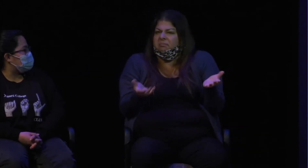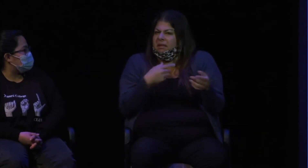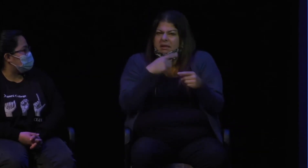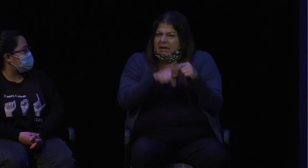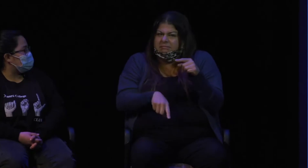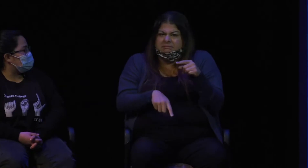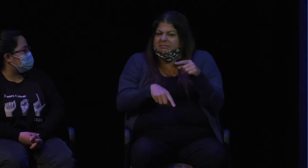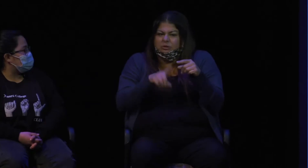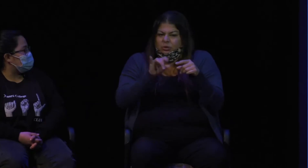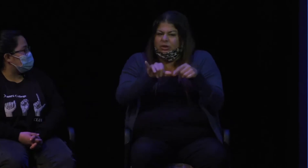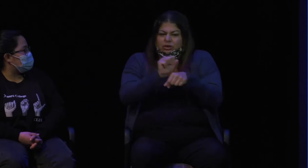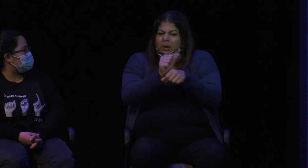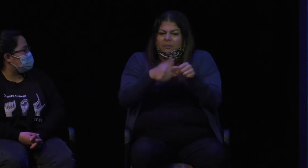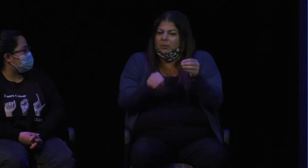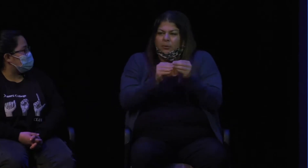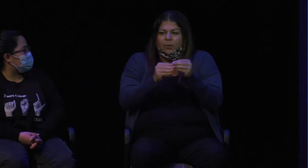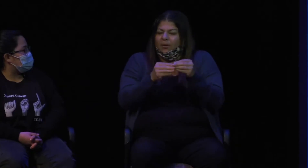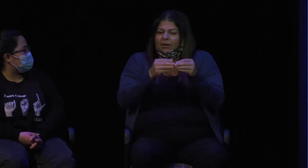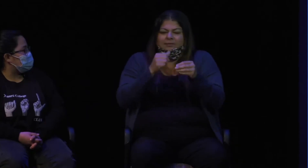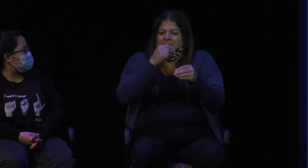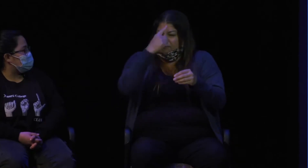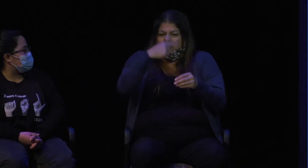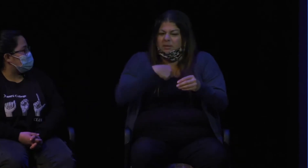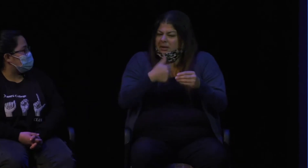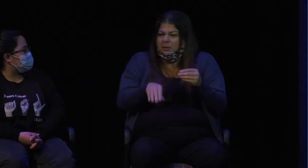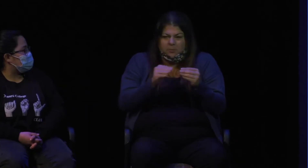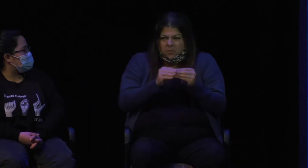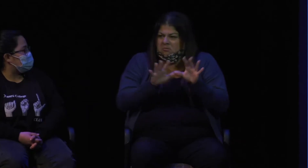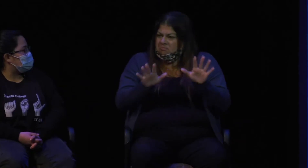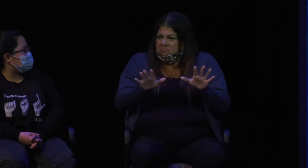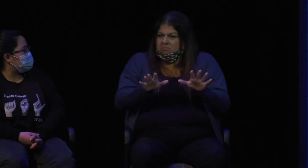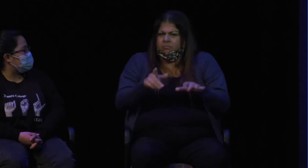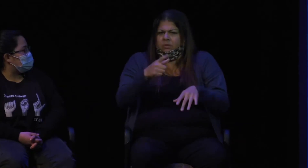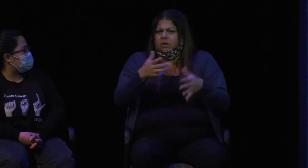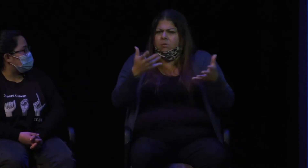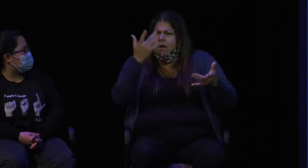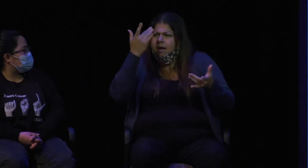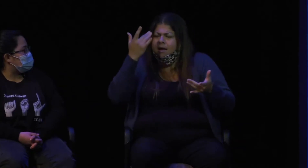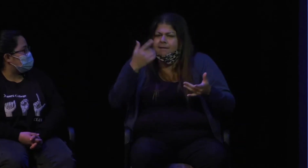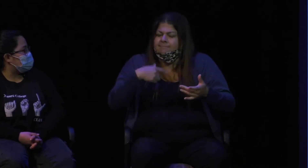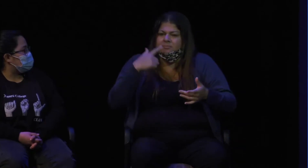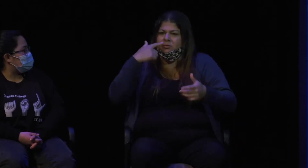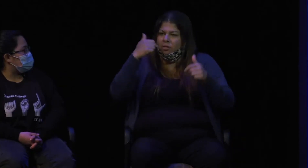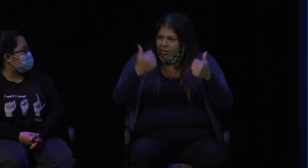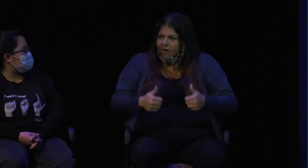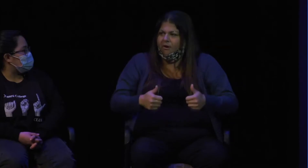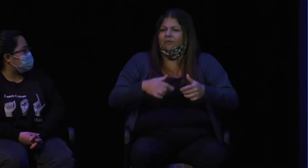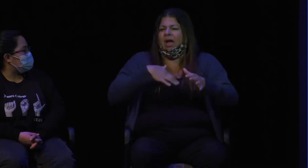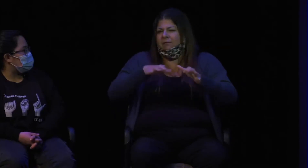couldn't interpret anymore. I knew I couldn't do that job anymore.